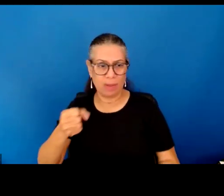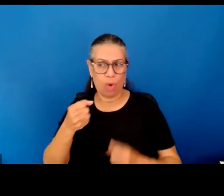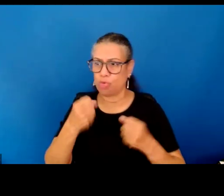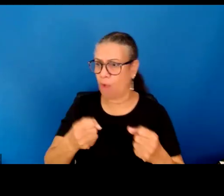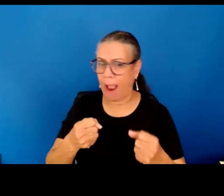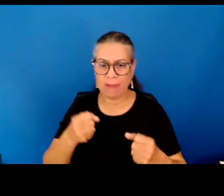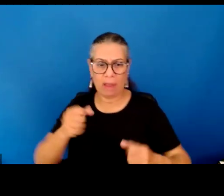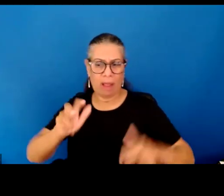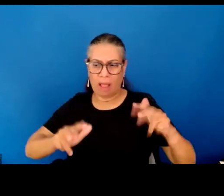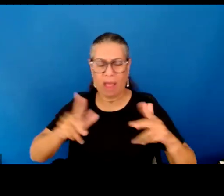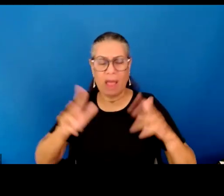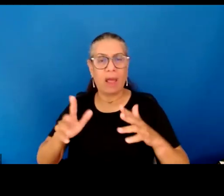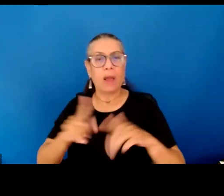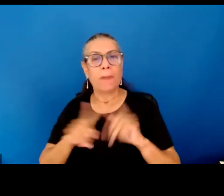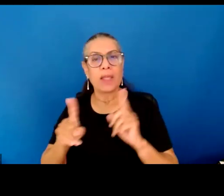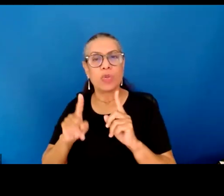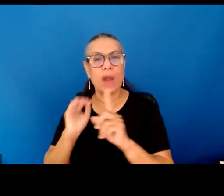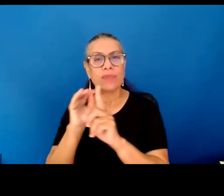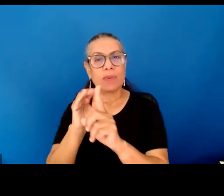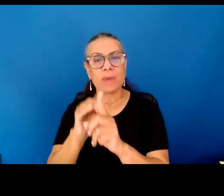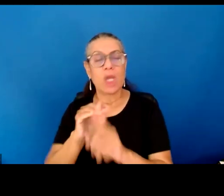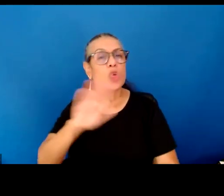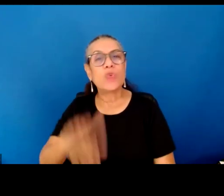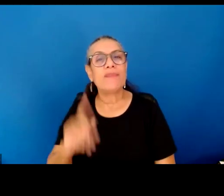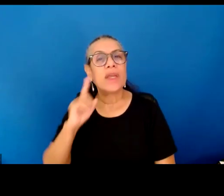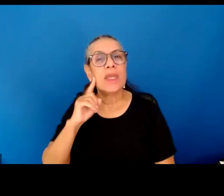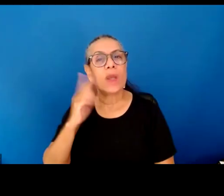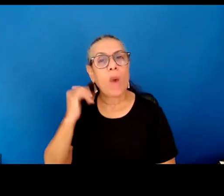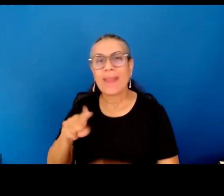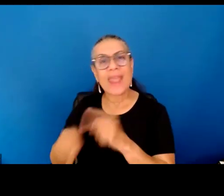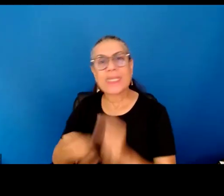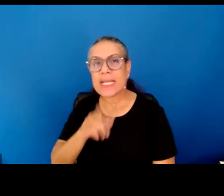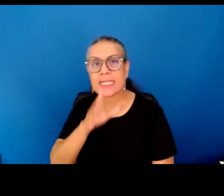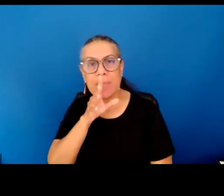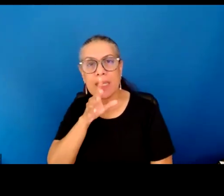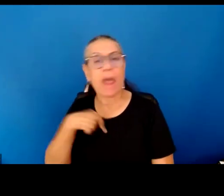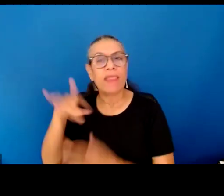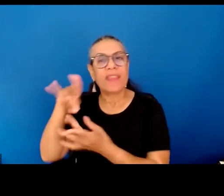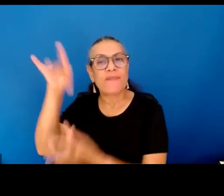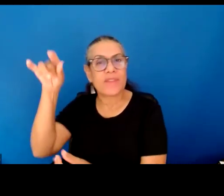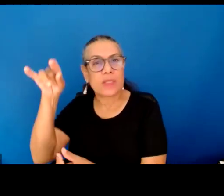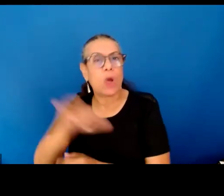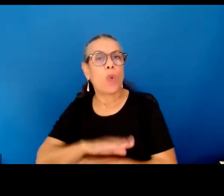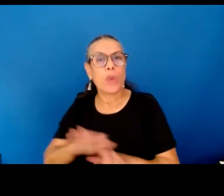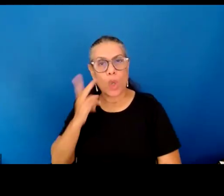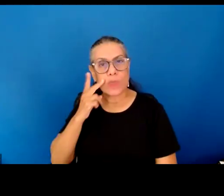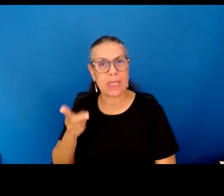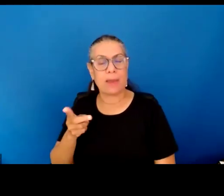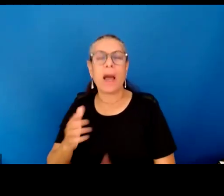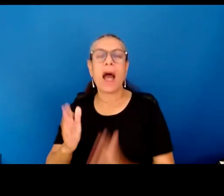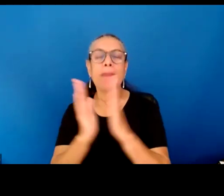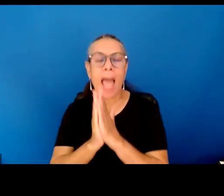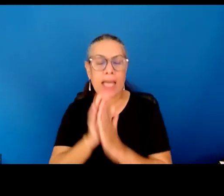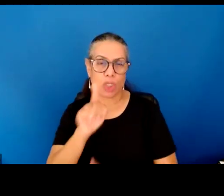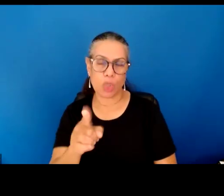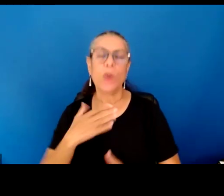But without those logistical reminders, you often won't hear from them as they can't speak and you may not see them. We don't get out much. I would ask for you here